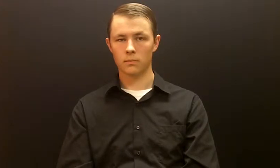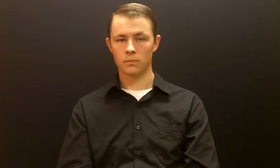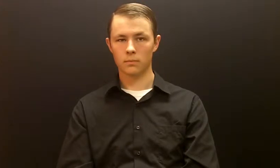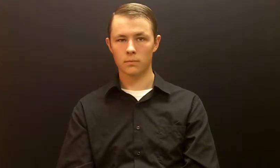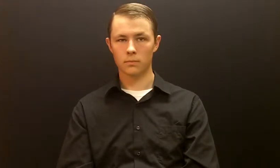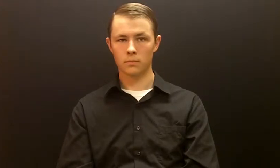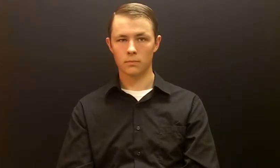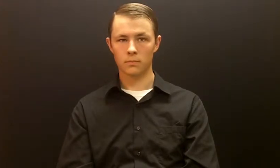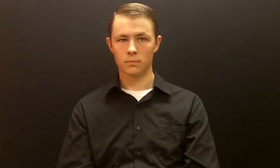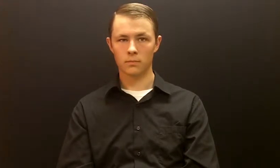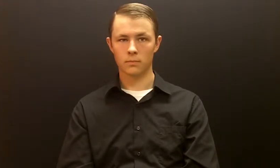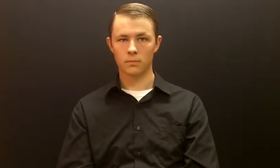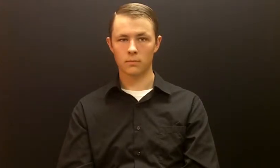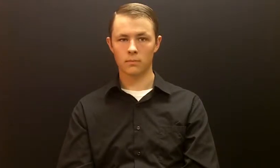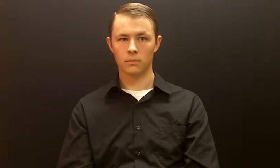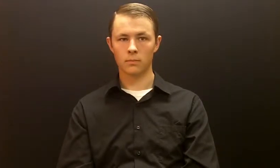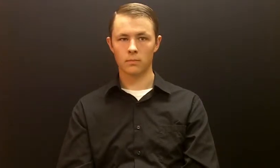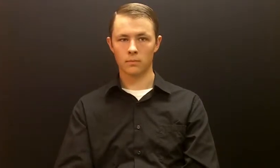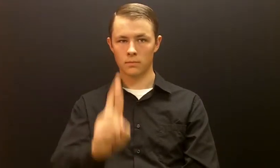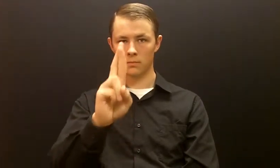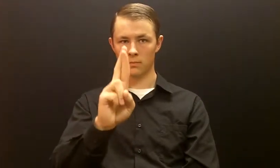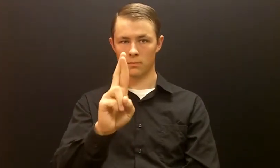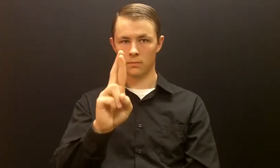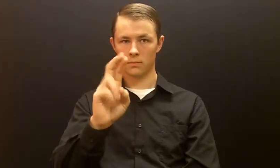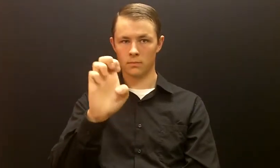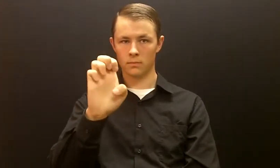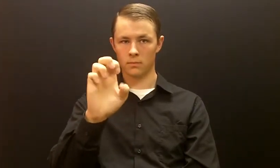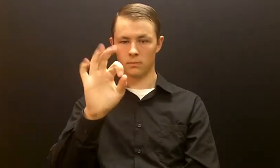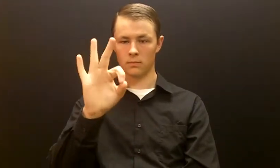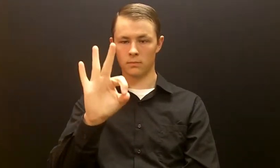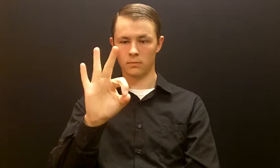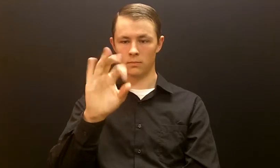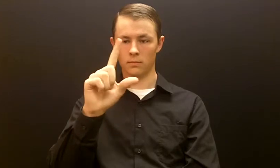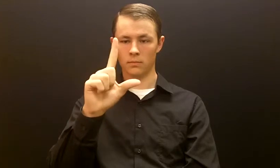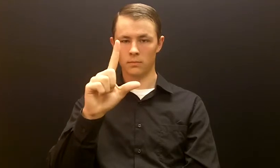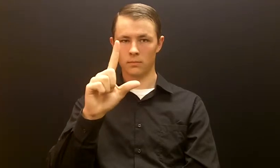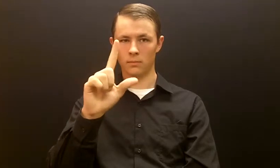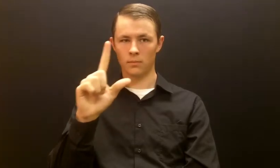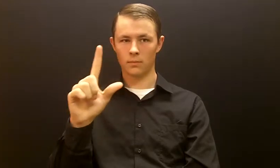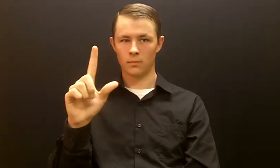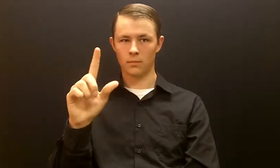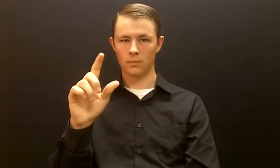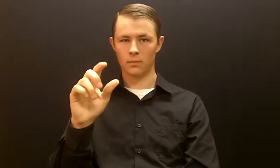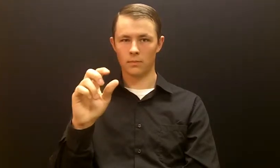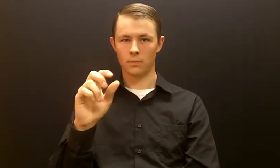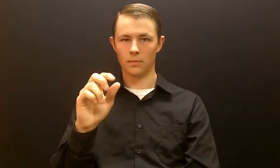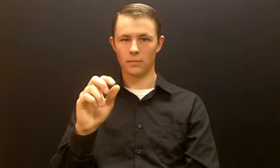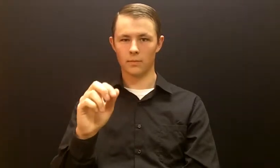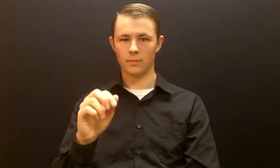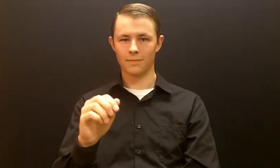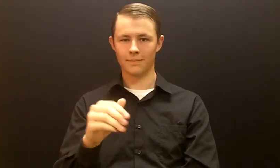Refill, you have to finger spell. So just take your time and finger spell it. Then there's